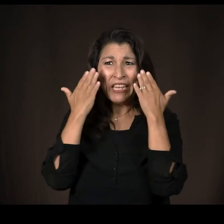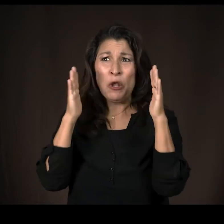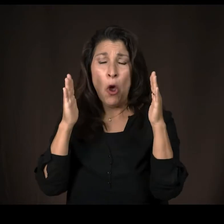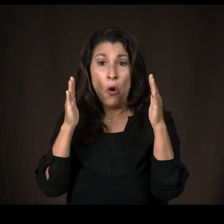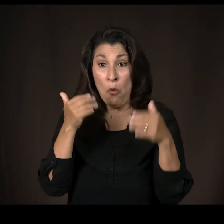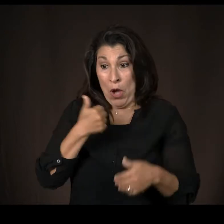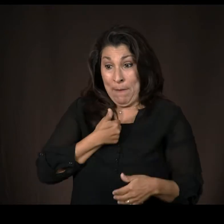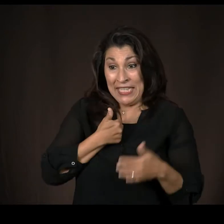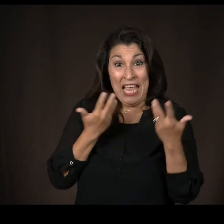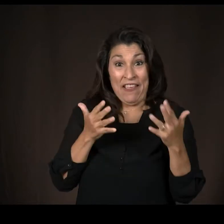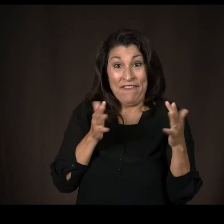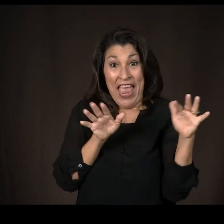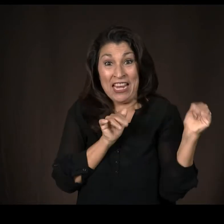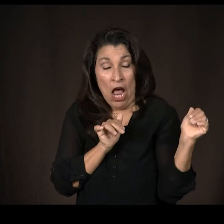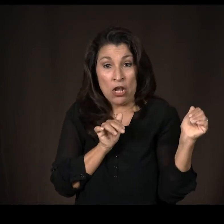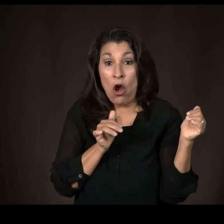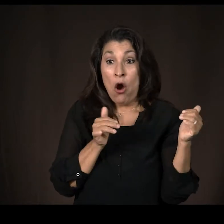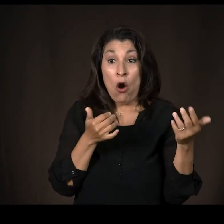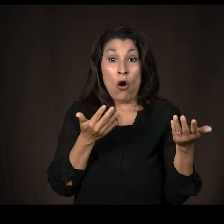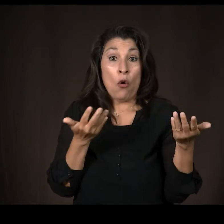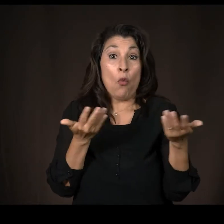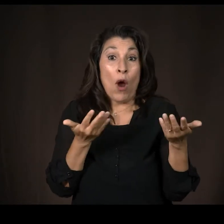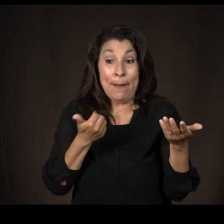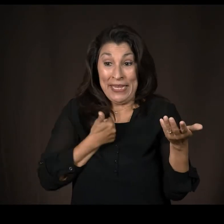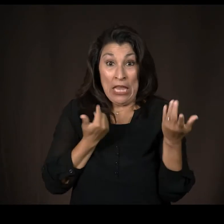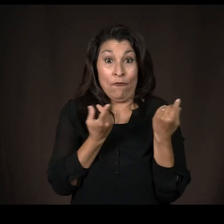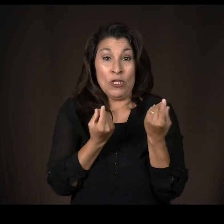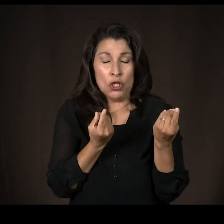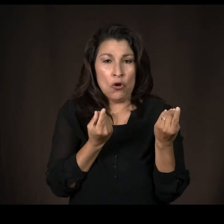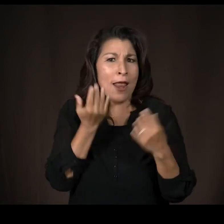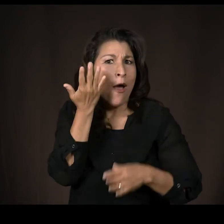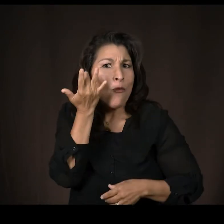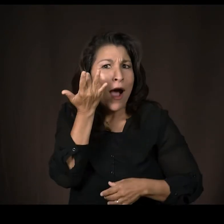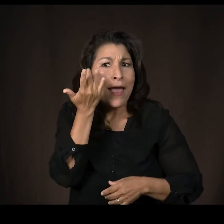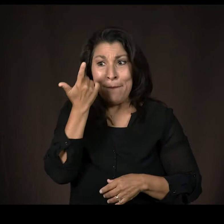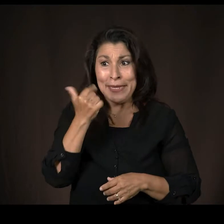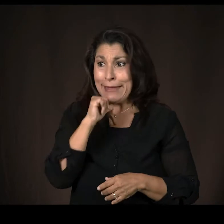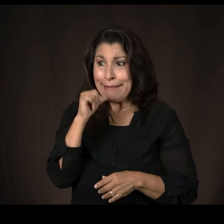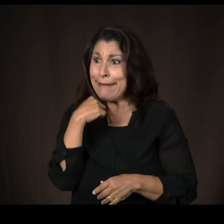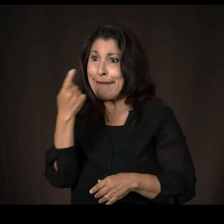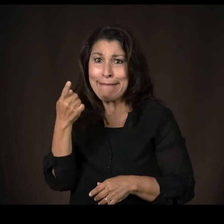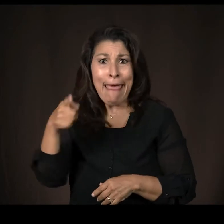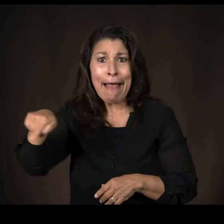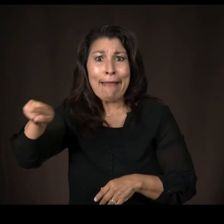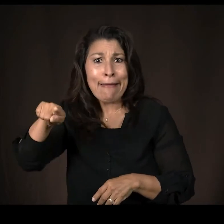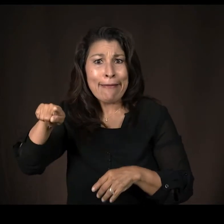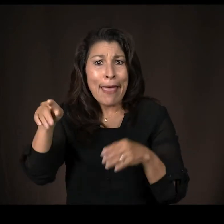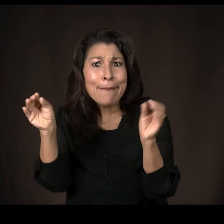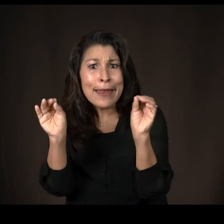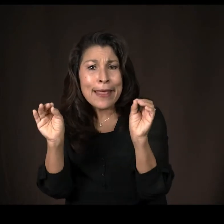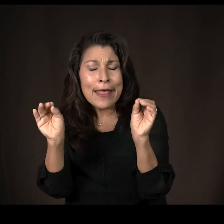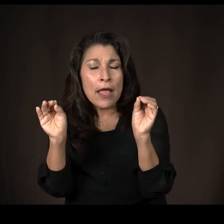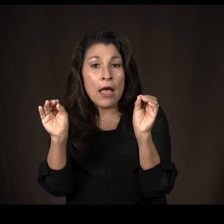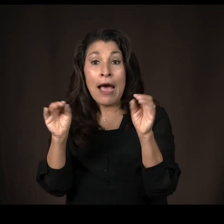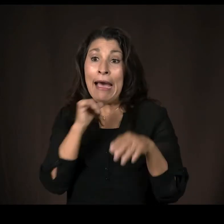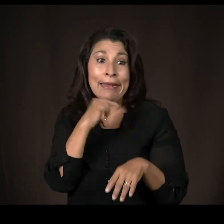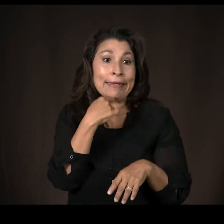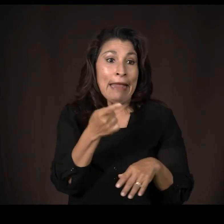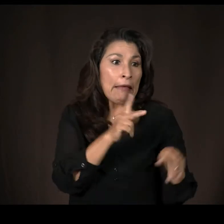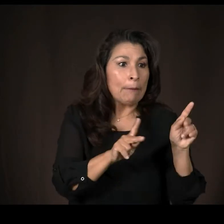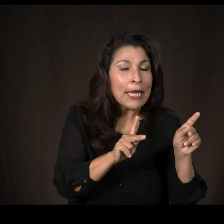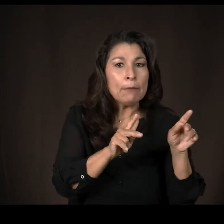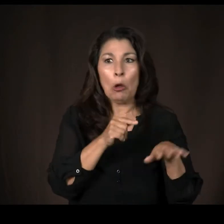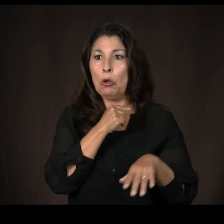where I'd gone or what I was doing because I had said nothing yet to the people or the